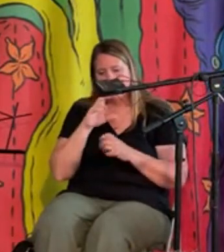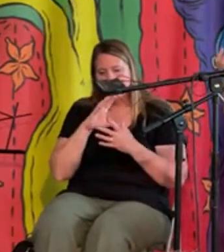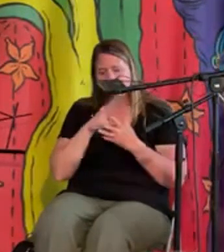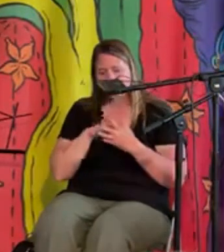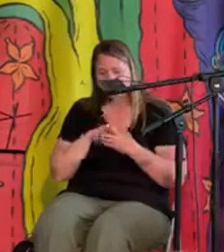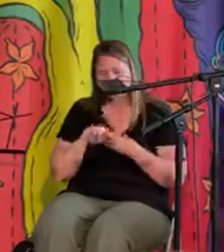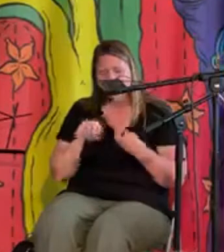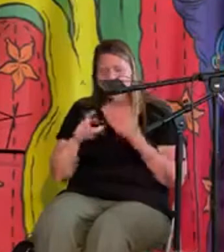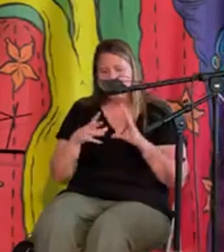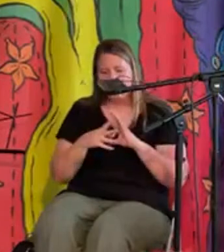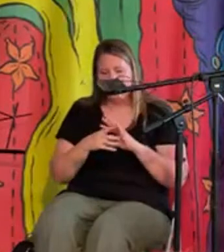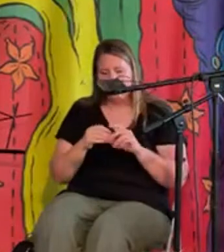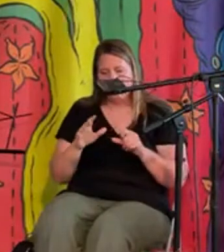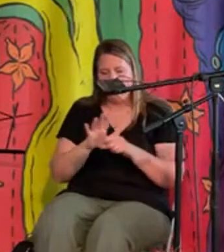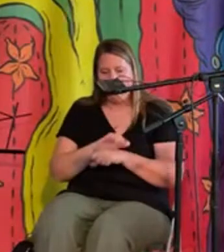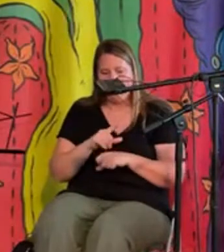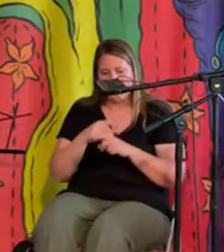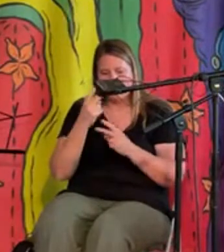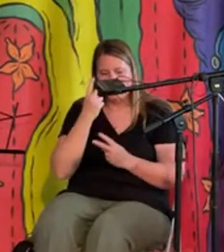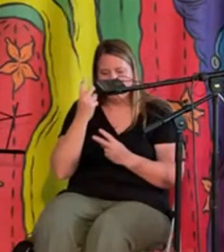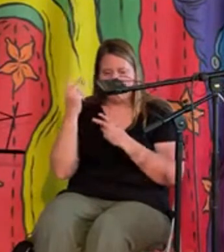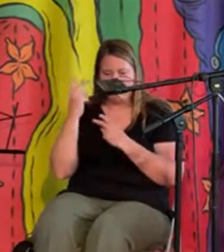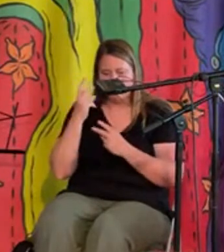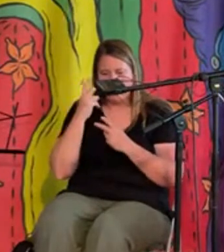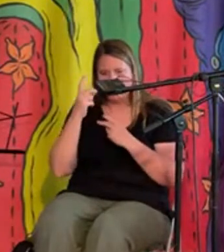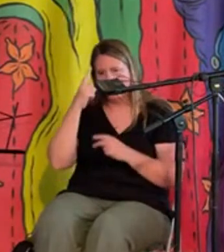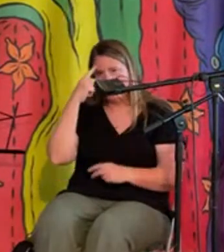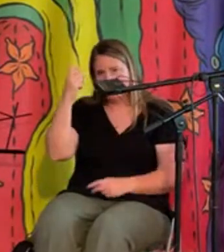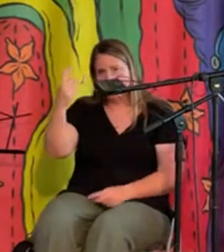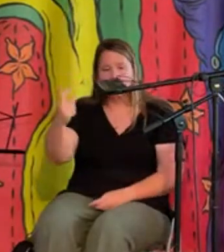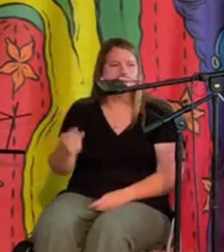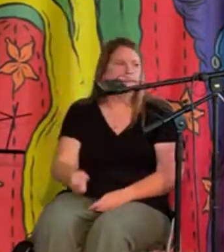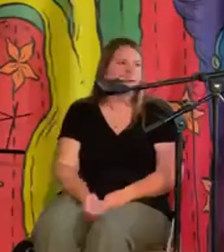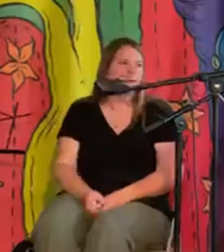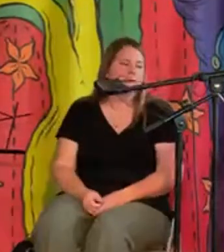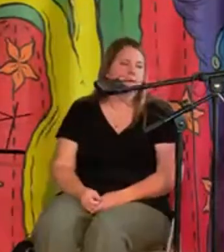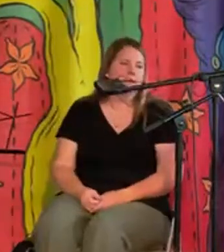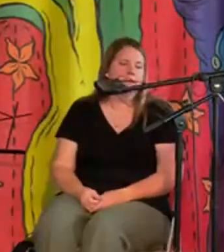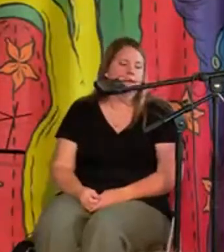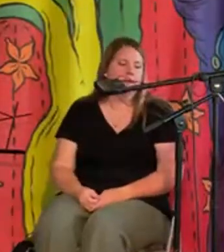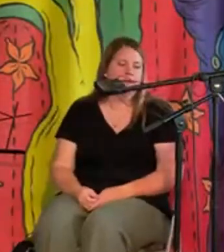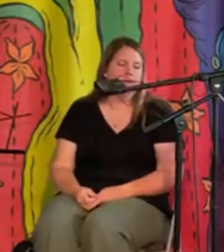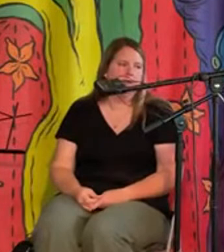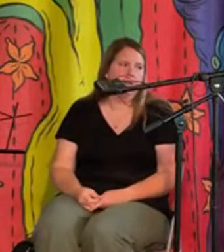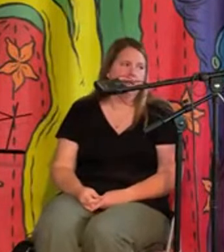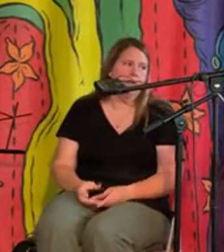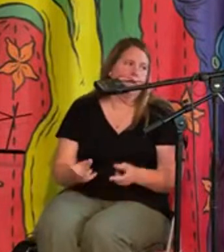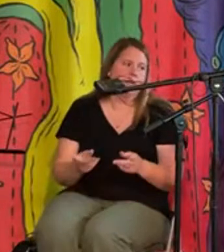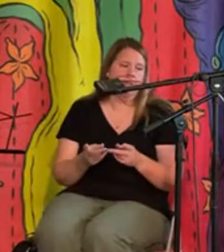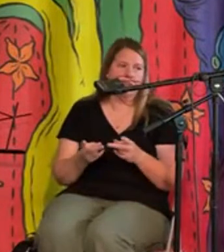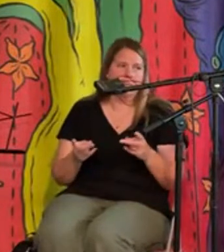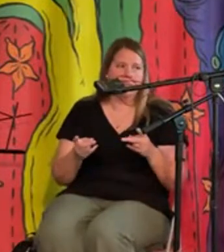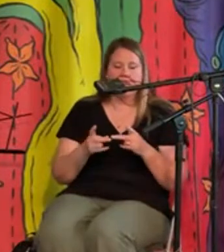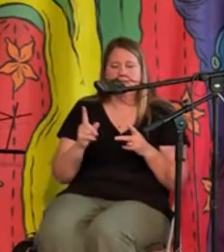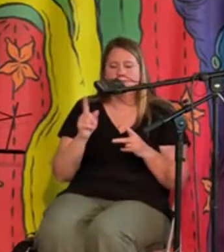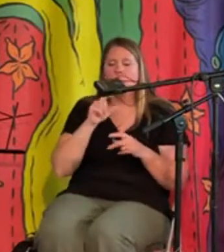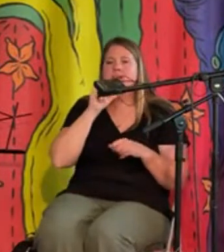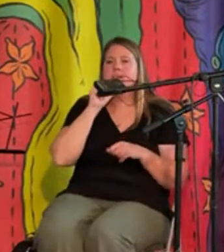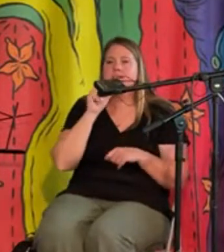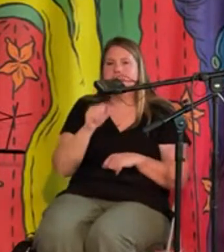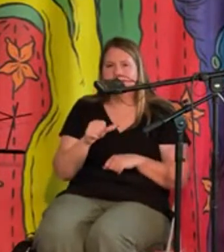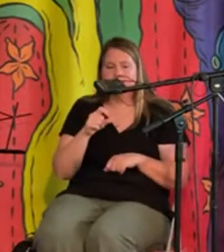have backflashes. You can have dreams. I'll also say, in the places where it's not chronological, often